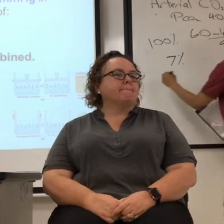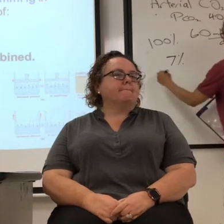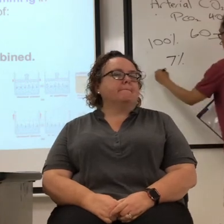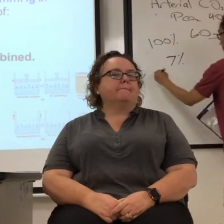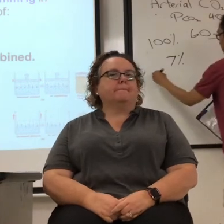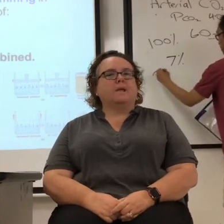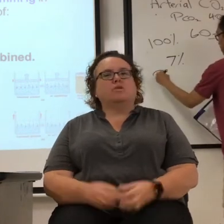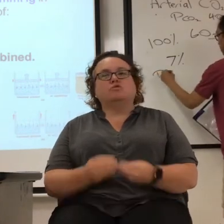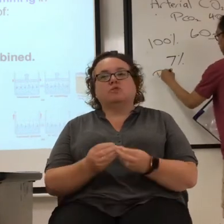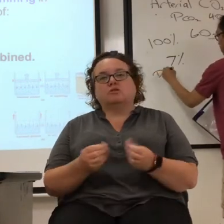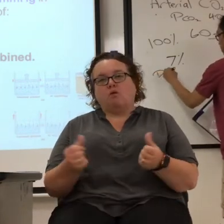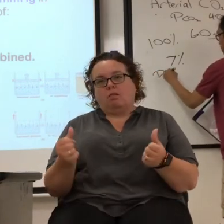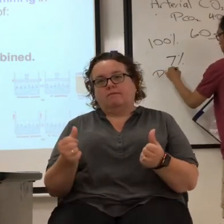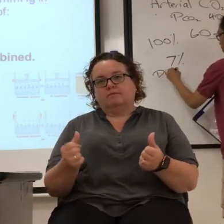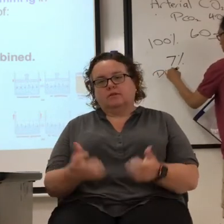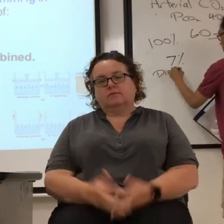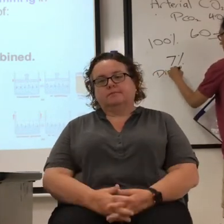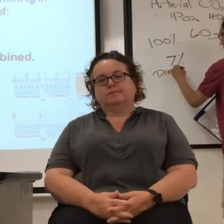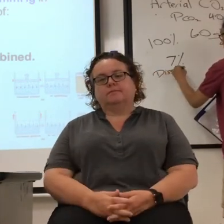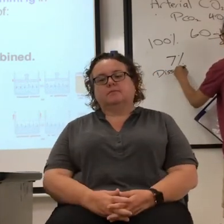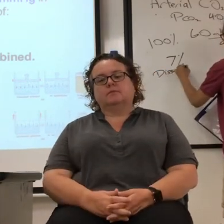Dissolved.